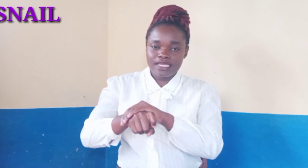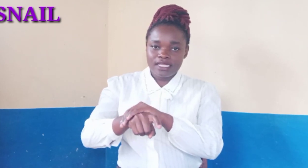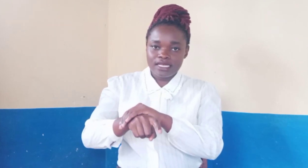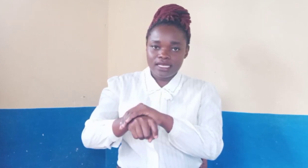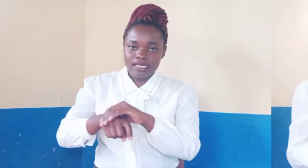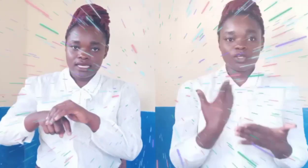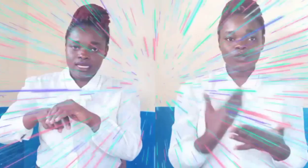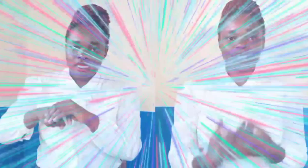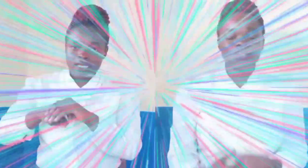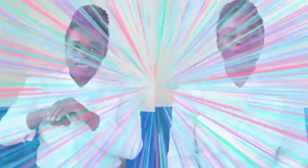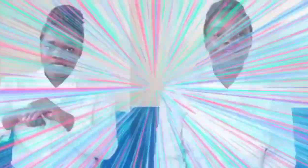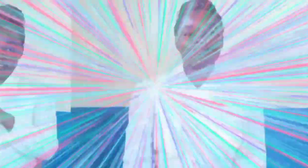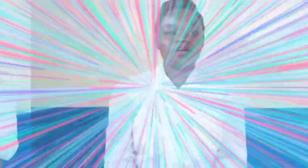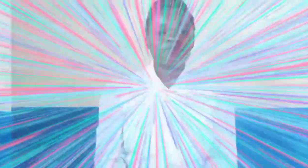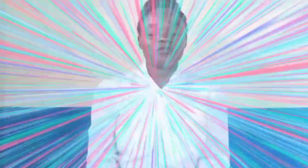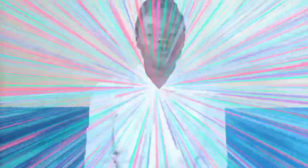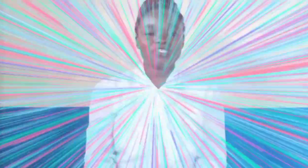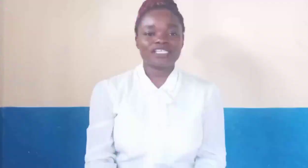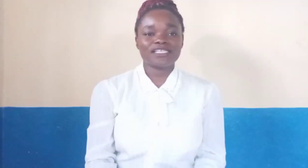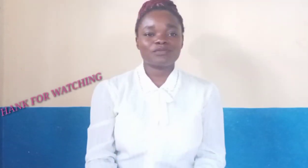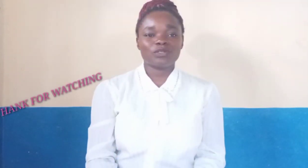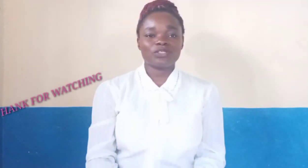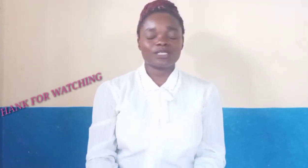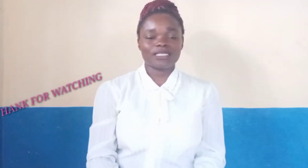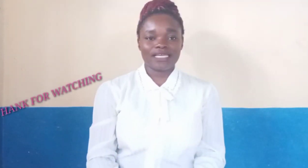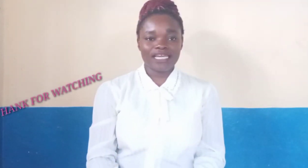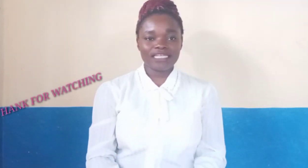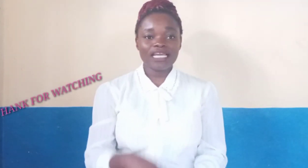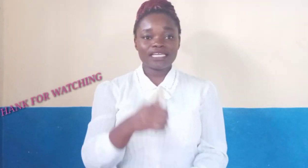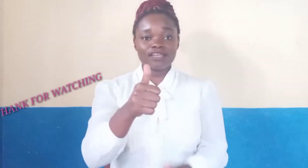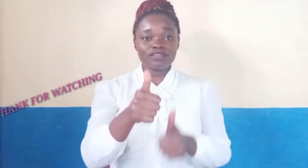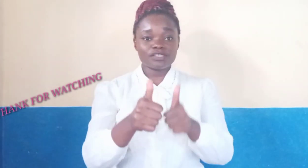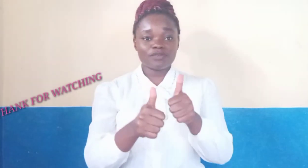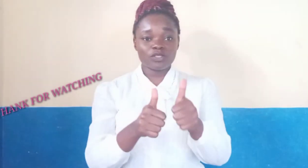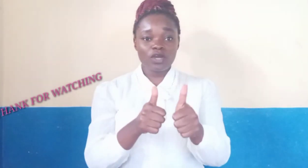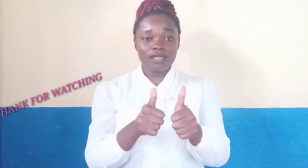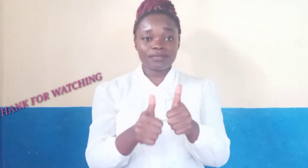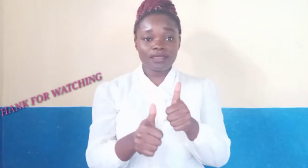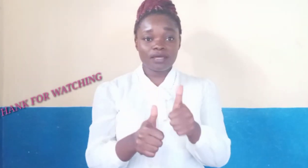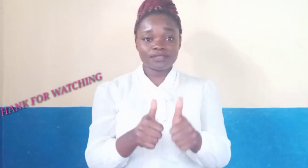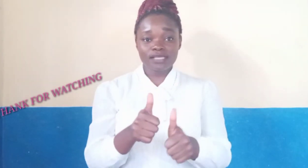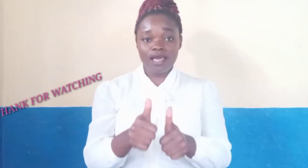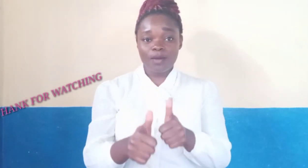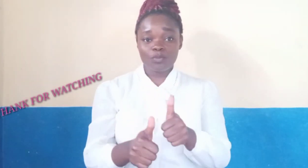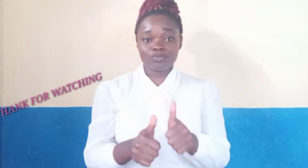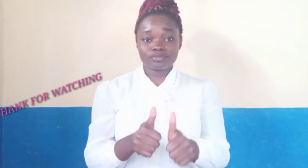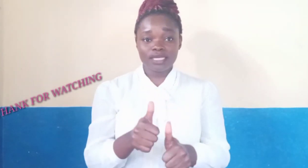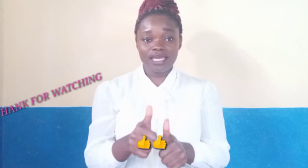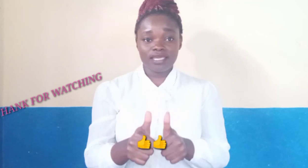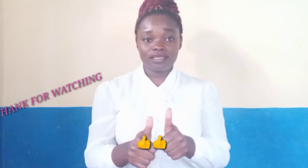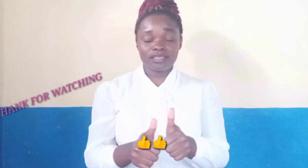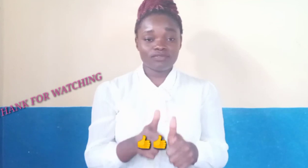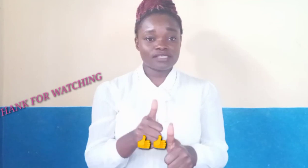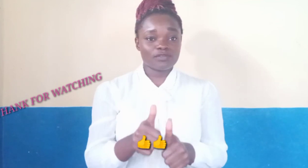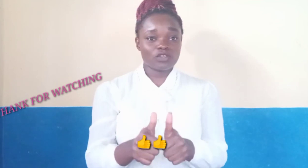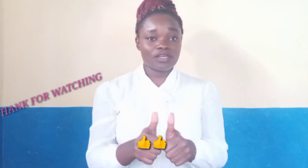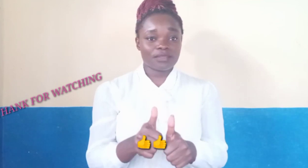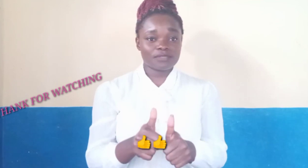Snail. Thank you everyone for watching this video to the end. Give this video a thumbs up. Hey, give this video a thumbs